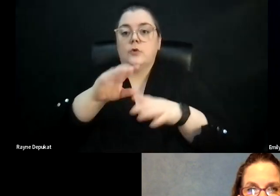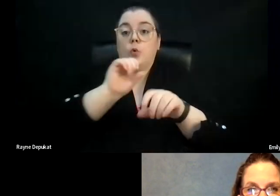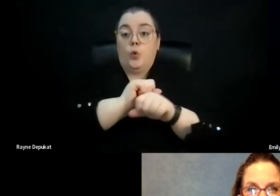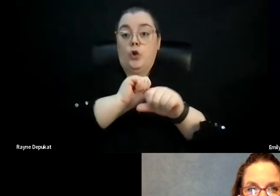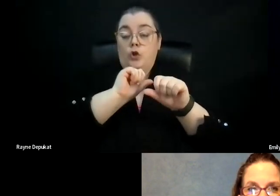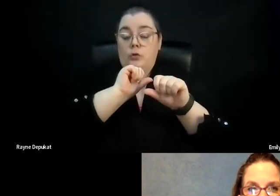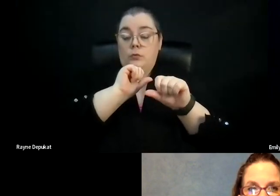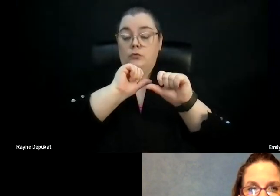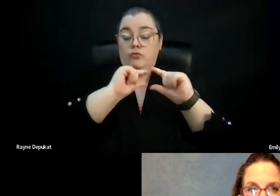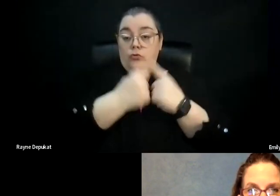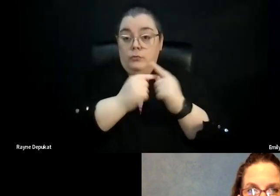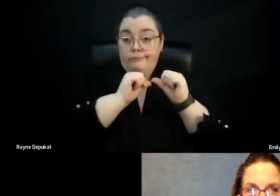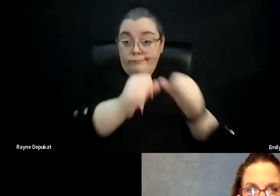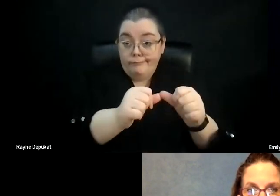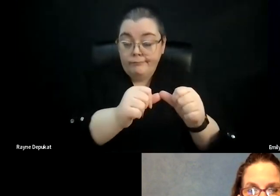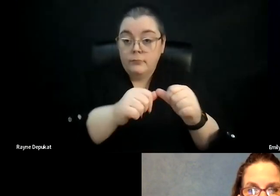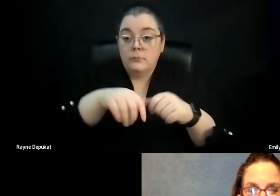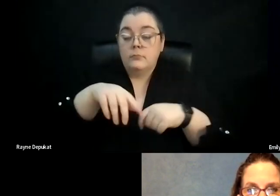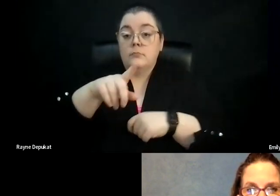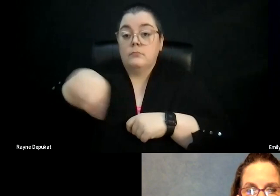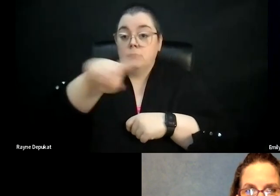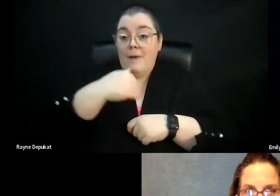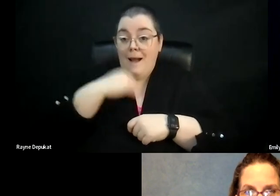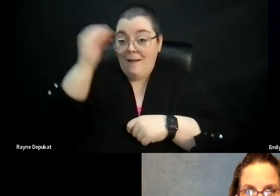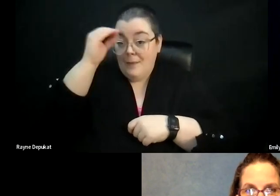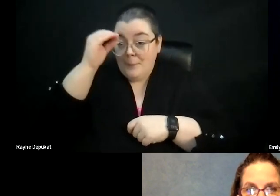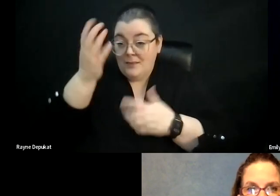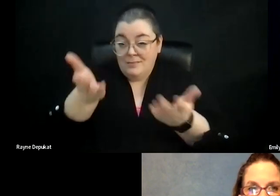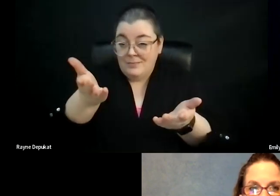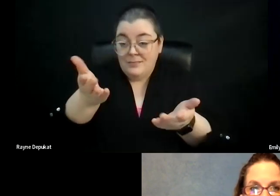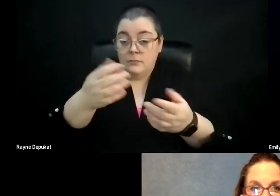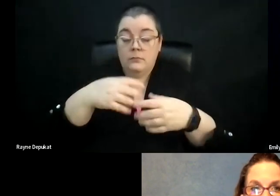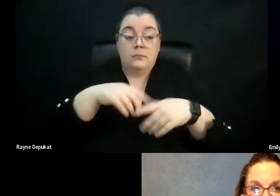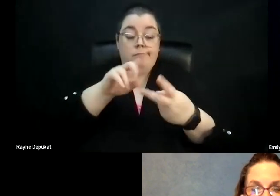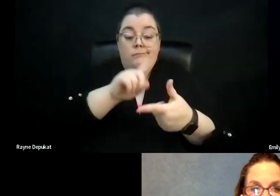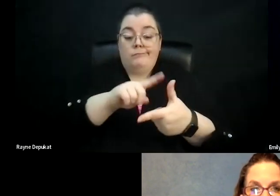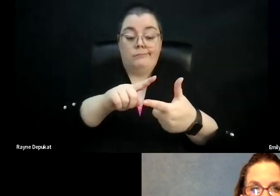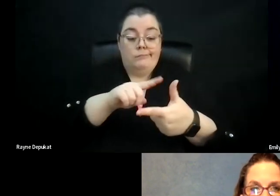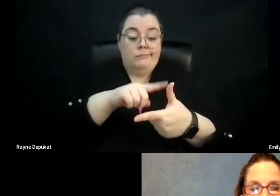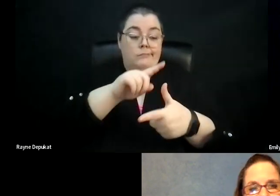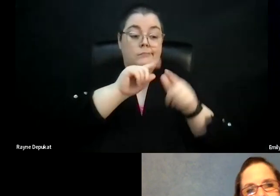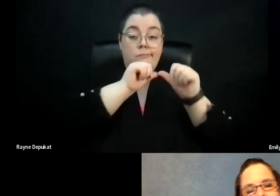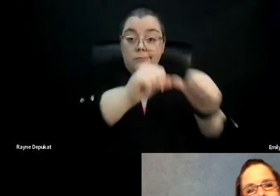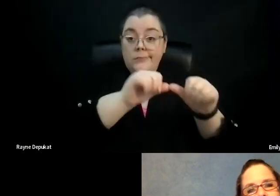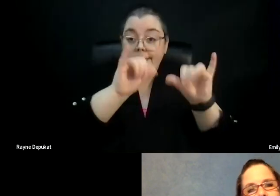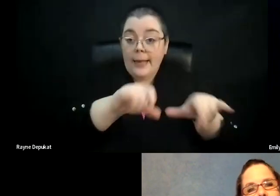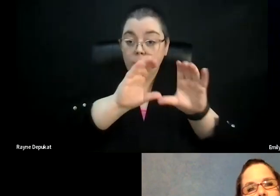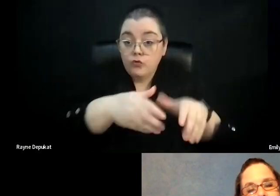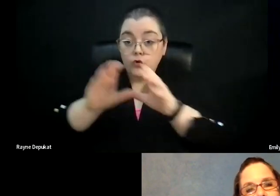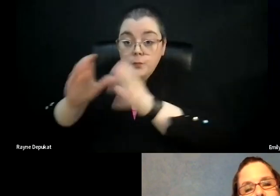My second question is, if we continue the work groups, does anyone have any opinions on continuing the work group? Either